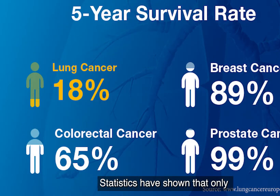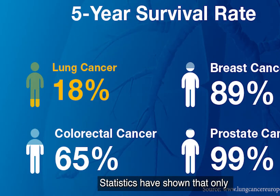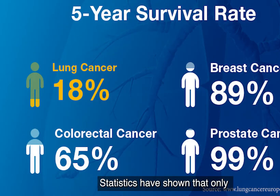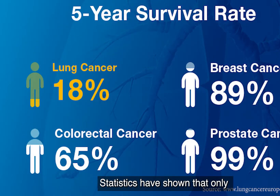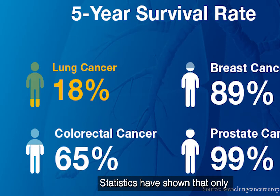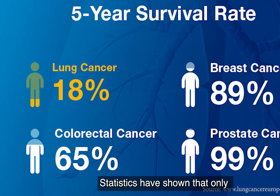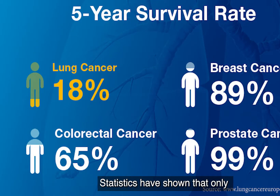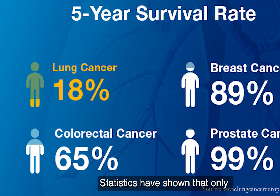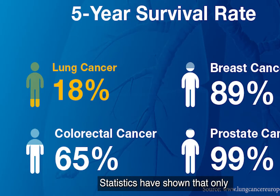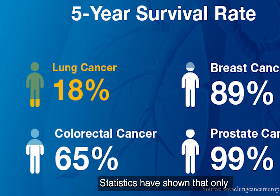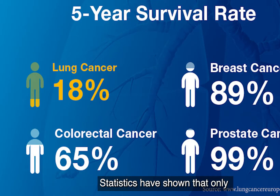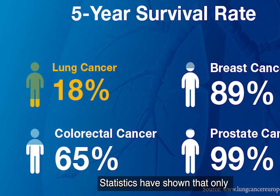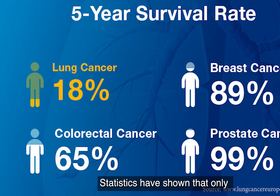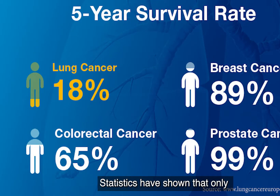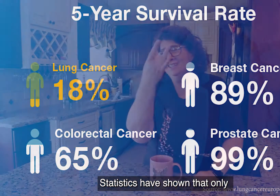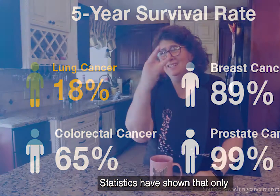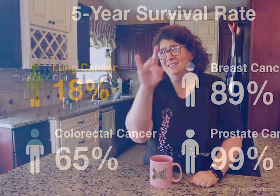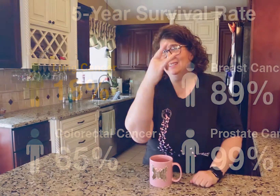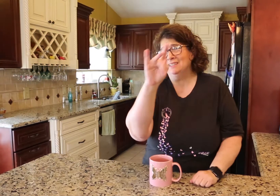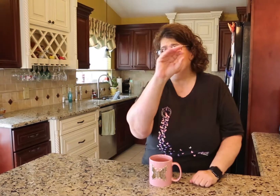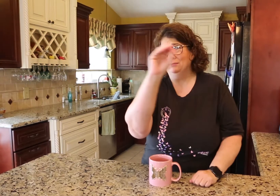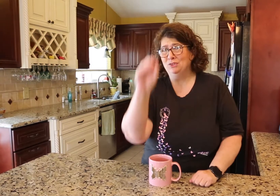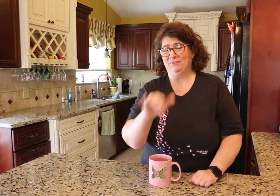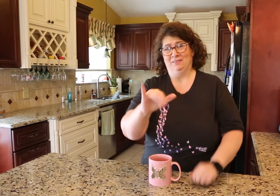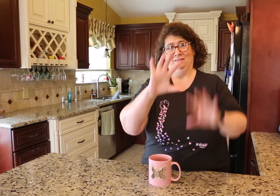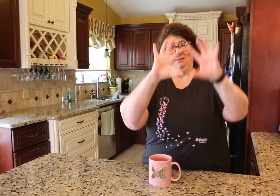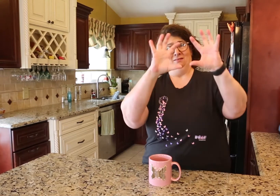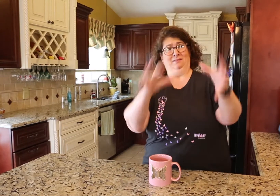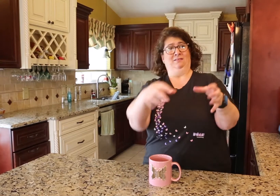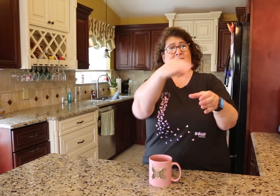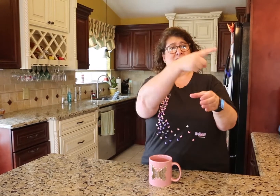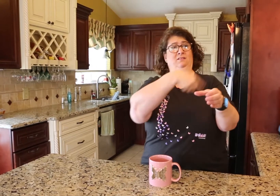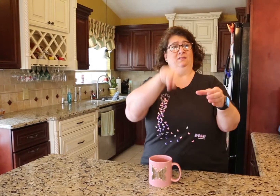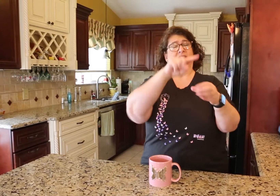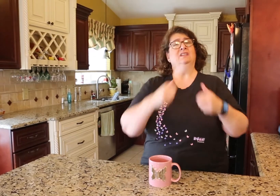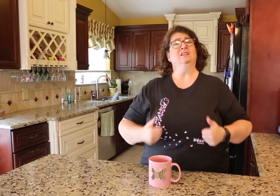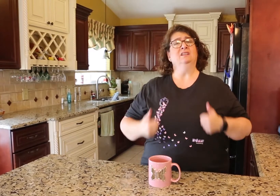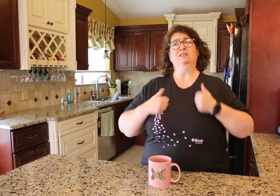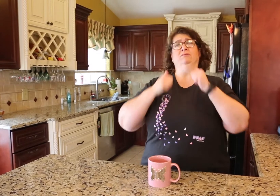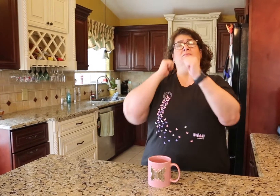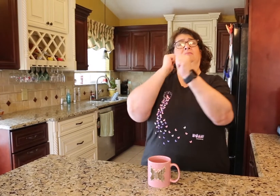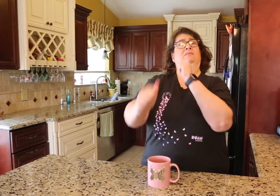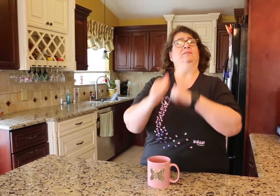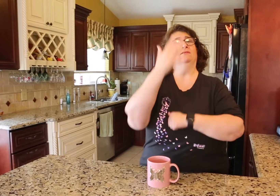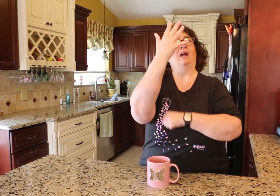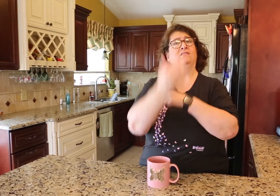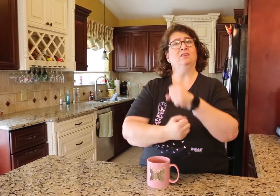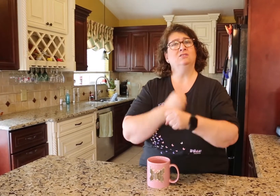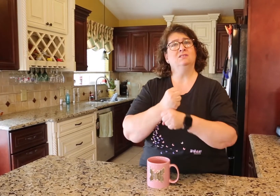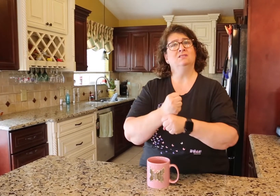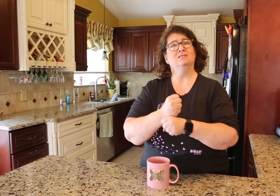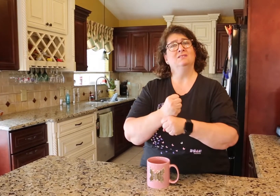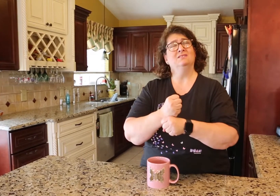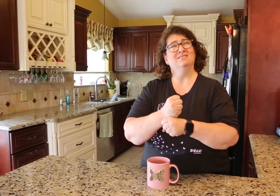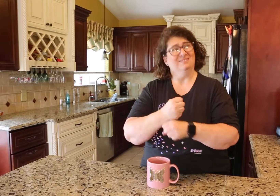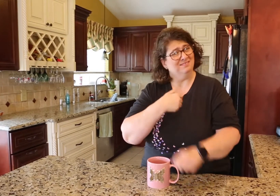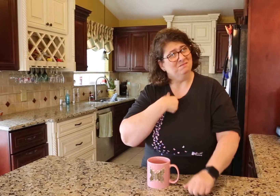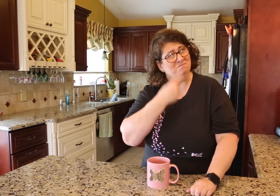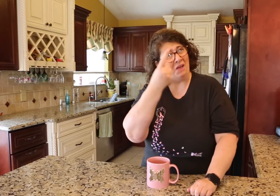Statistics have shown that only 18% of lung cancer patients would live past 5 years. And